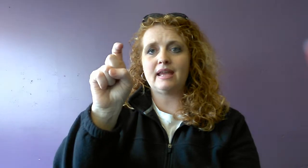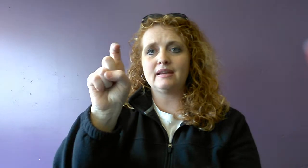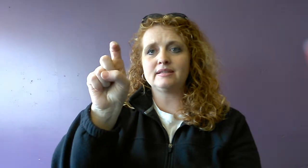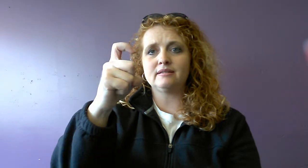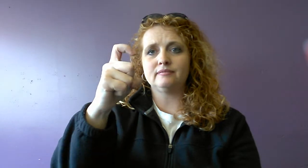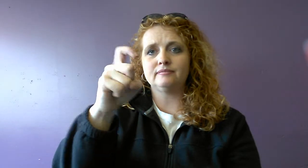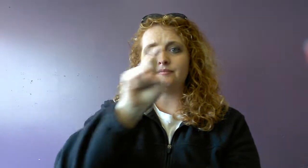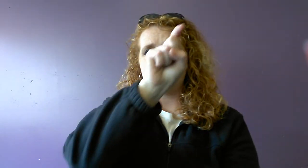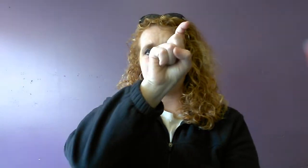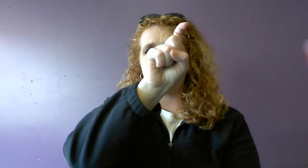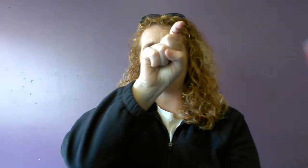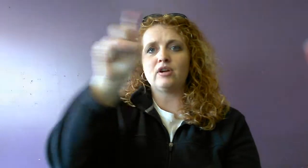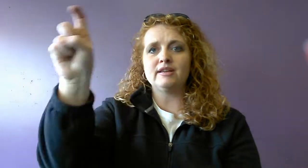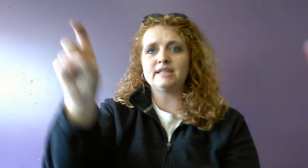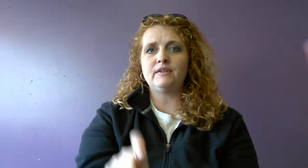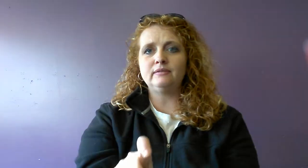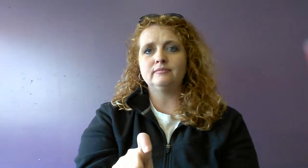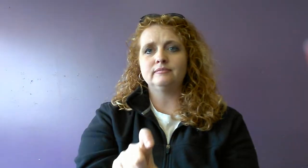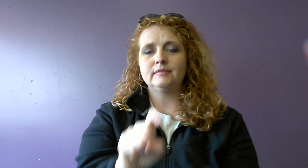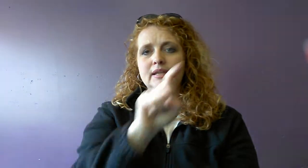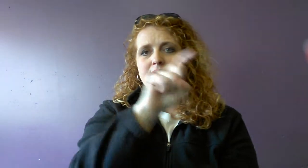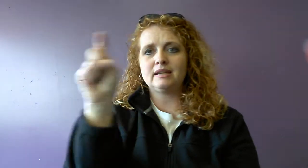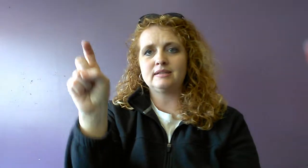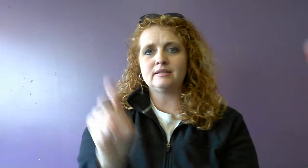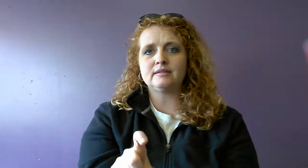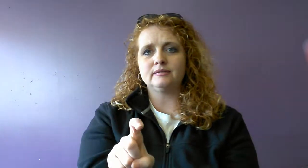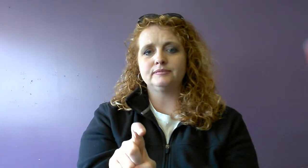X, and draw a 7. Texas.